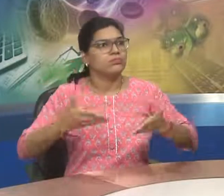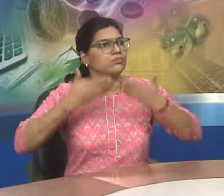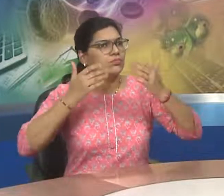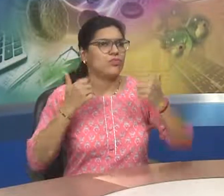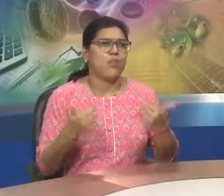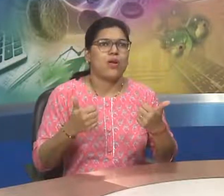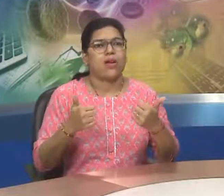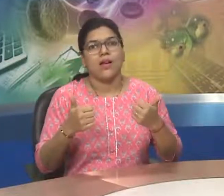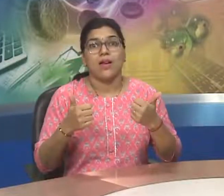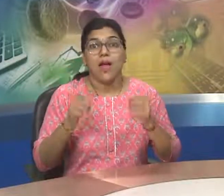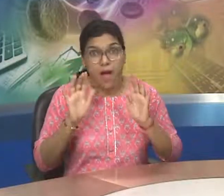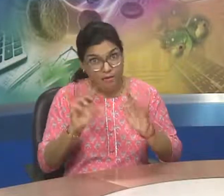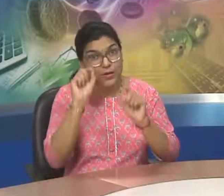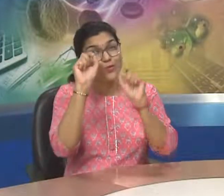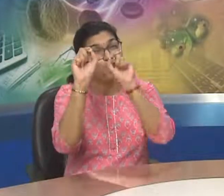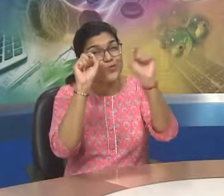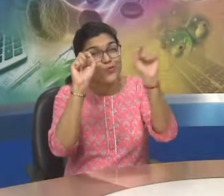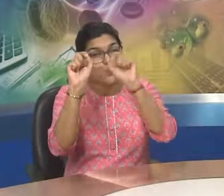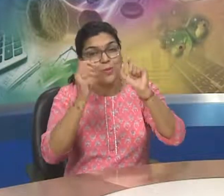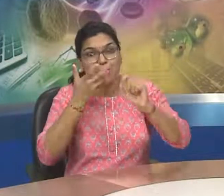in the atmosphere,